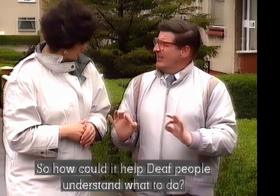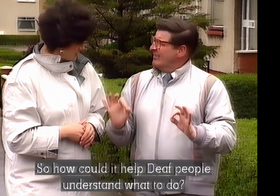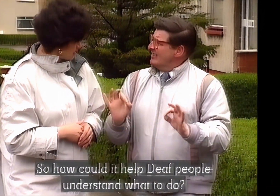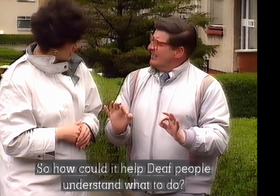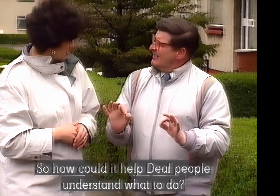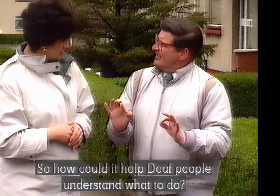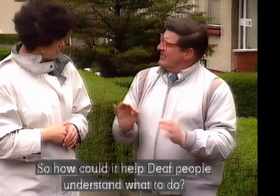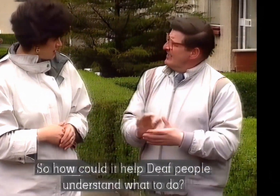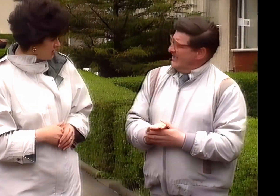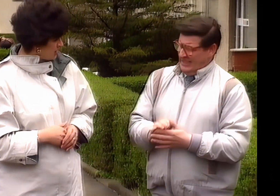do.